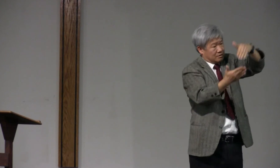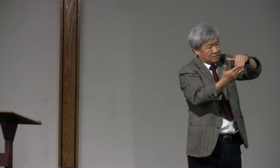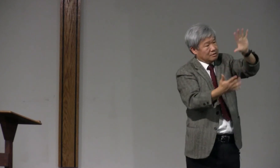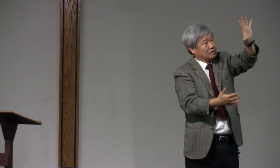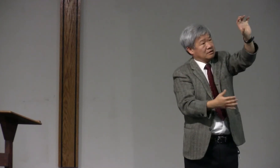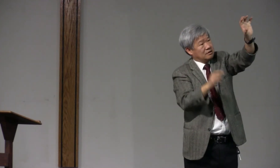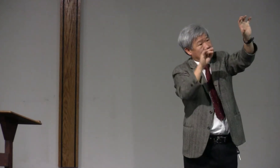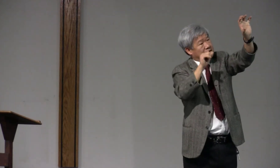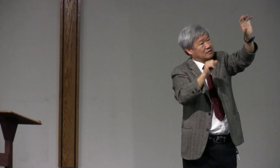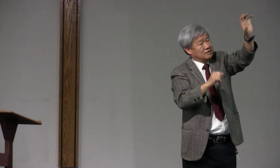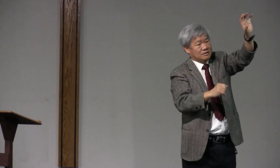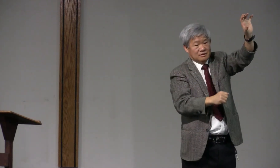Taller than that.